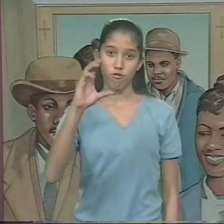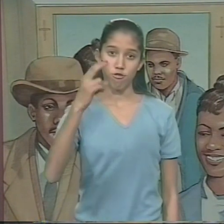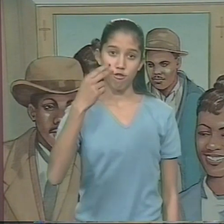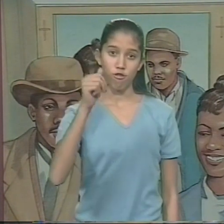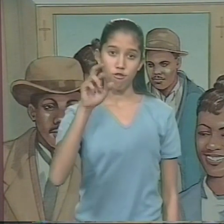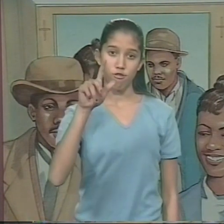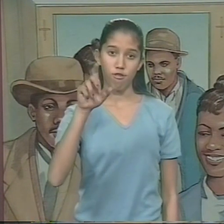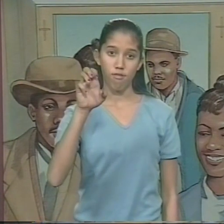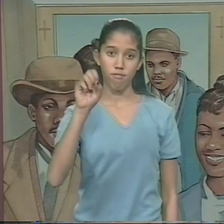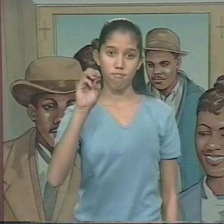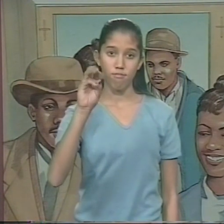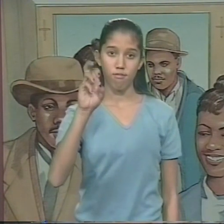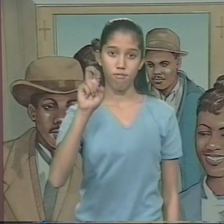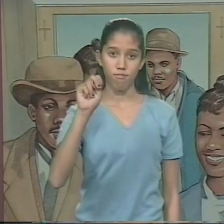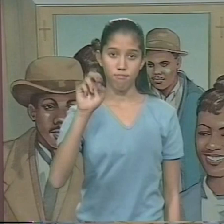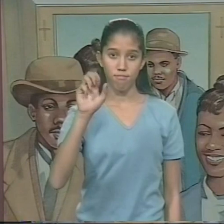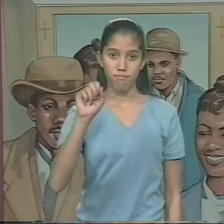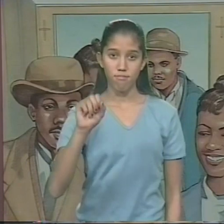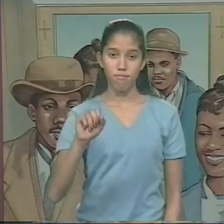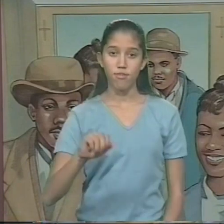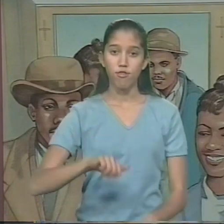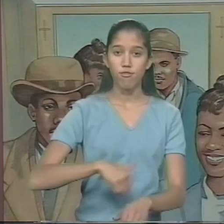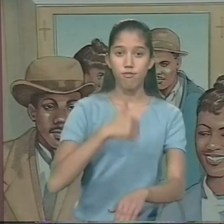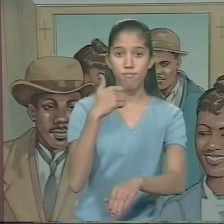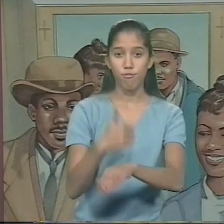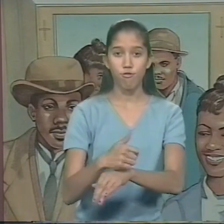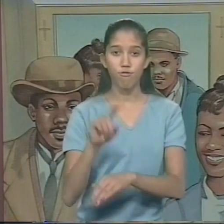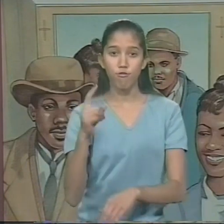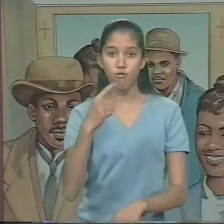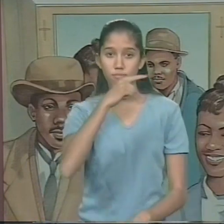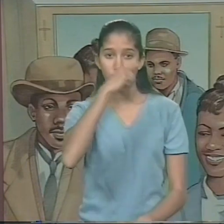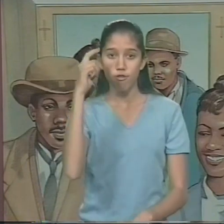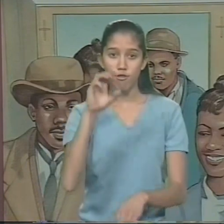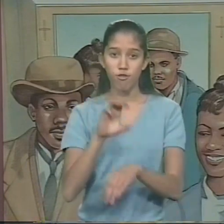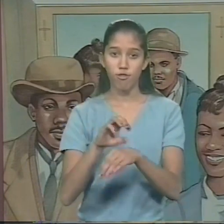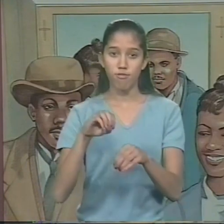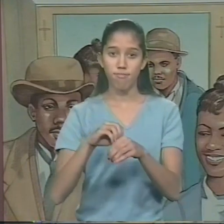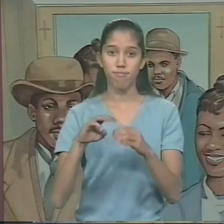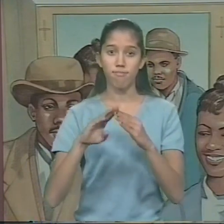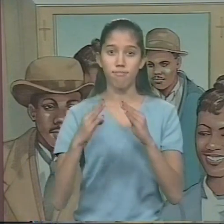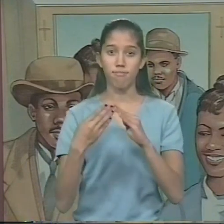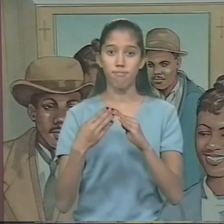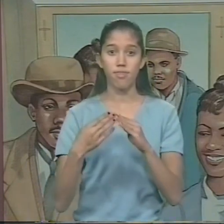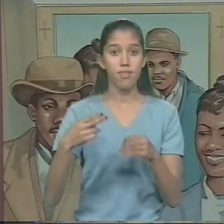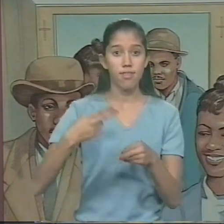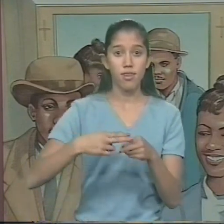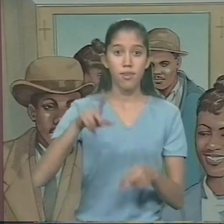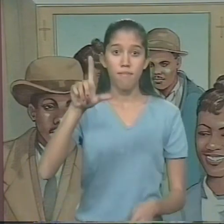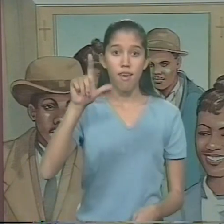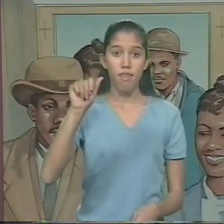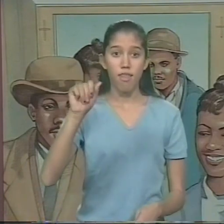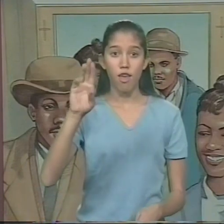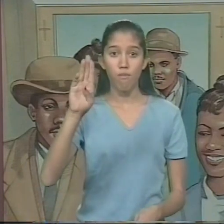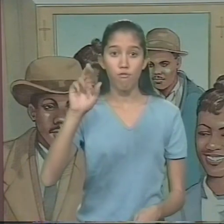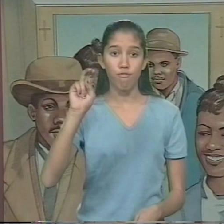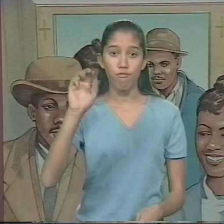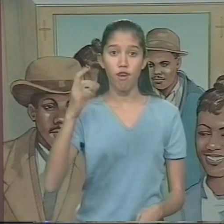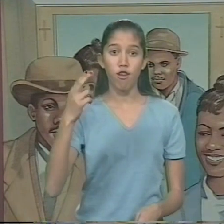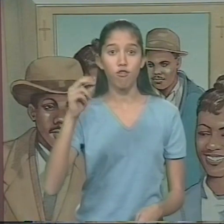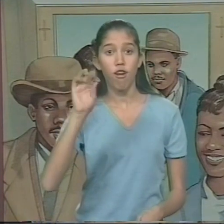Bidy Mason and Charles Owens established the first black church in the city. It was the Los Angeles branch of the First African